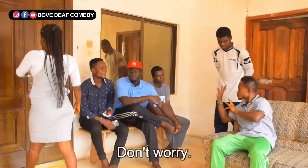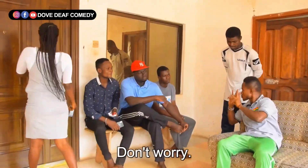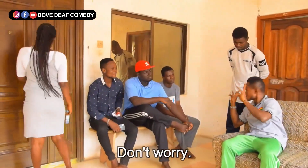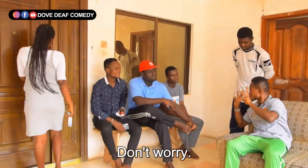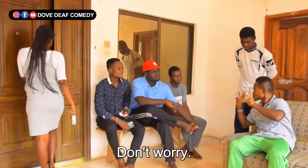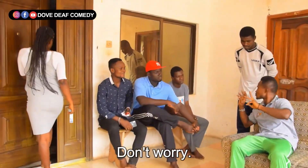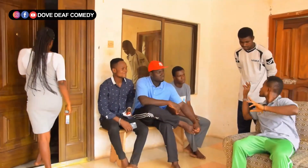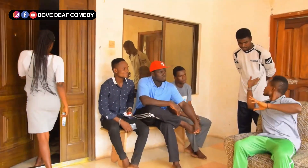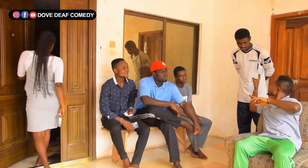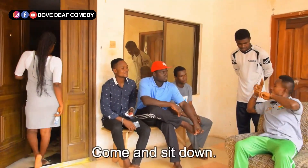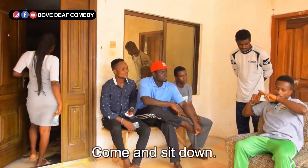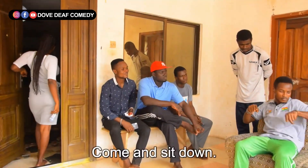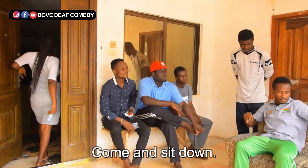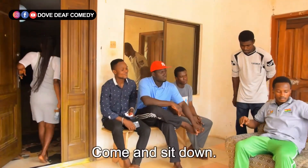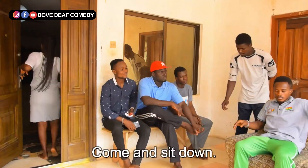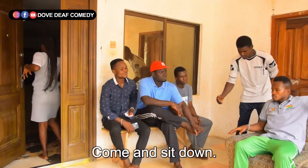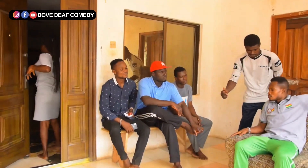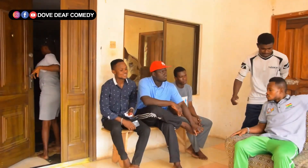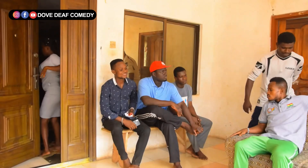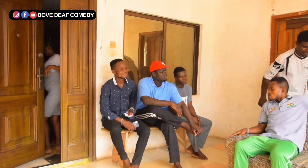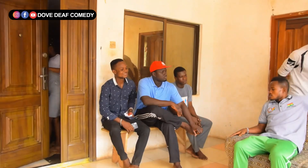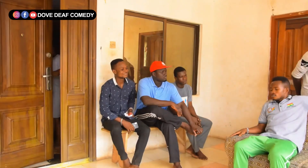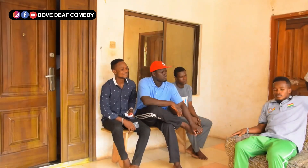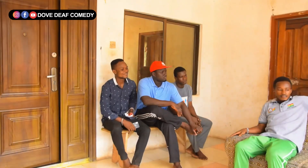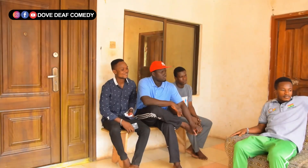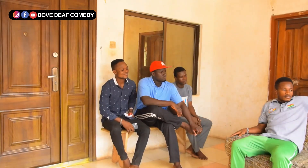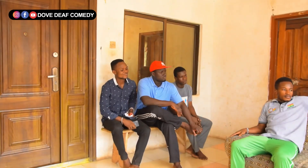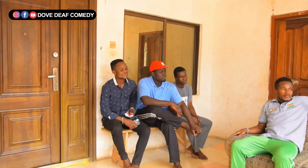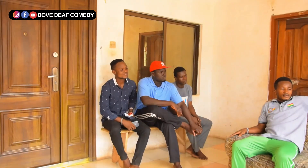Don't worry. Come and sit, come.